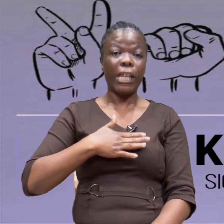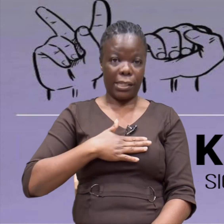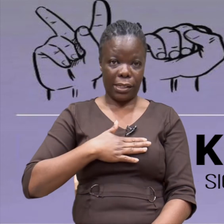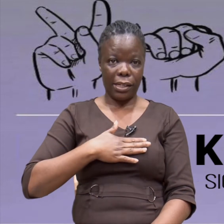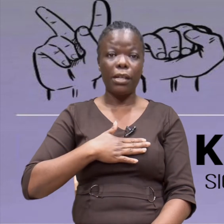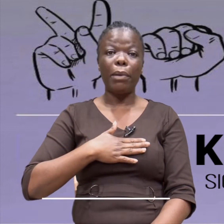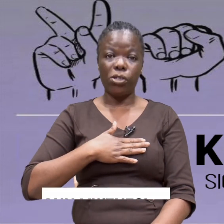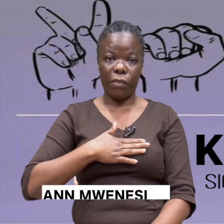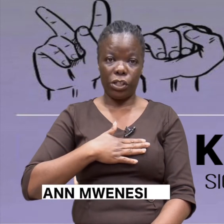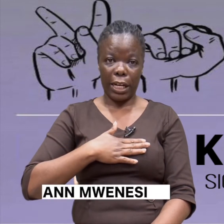chest is the place of articulation,